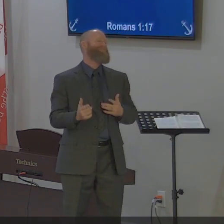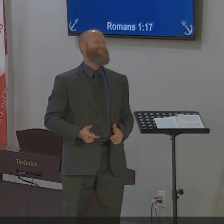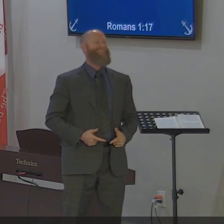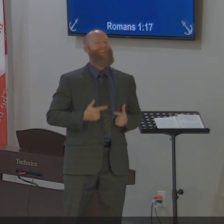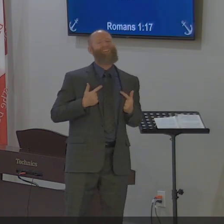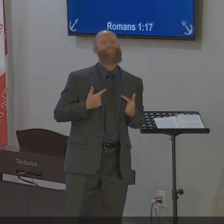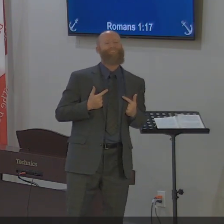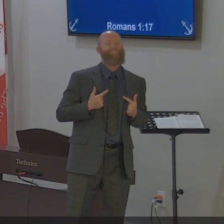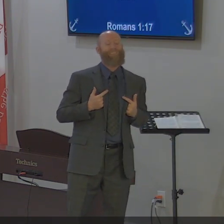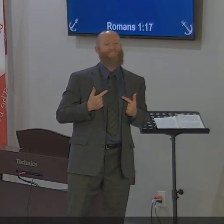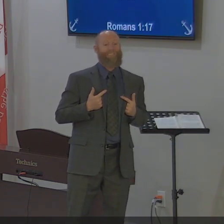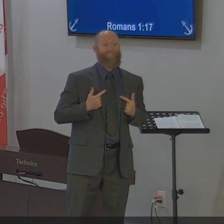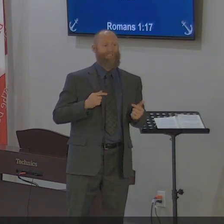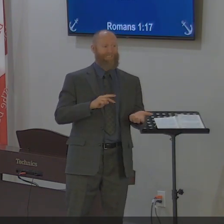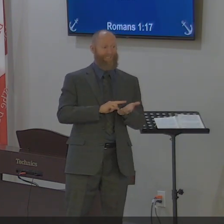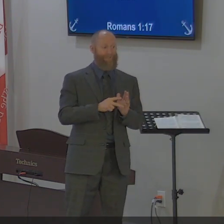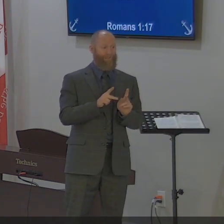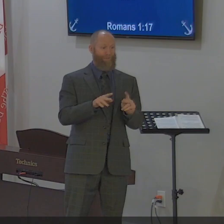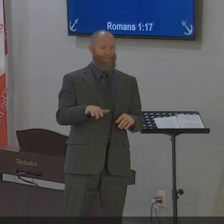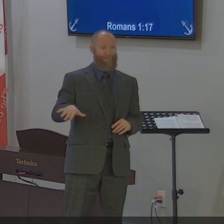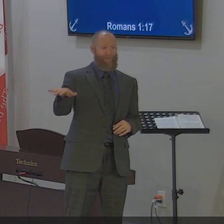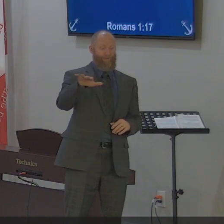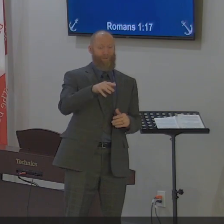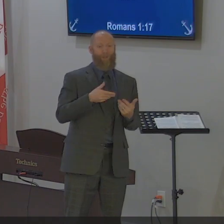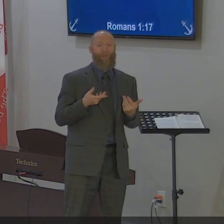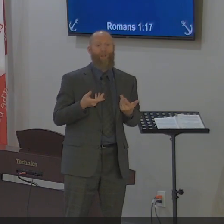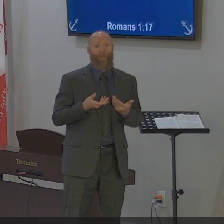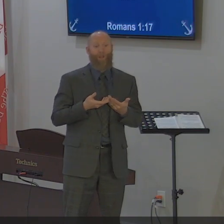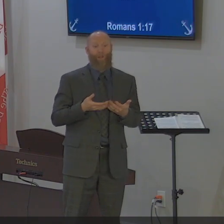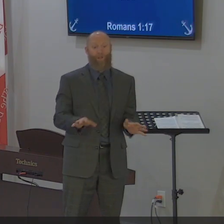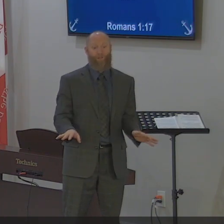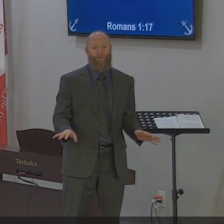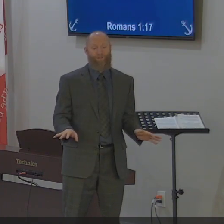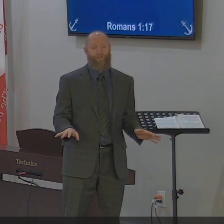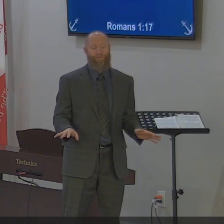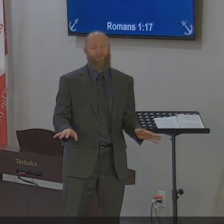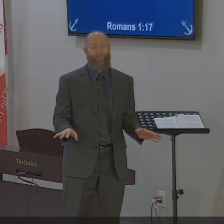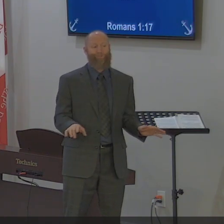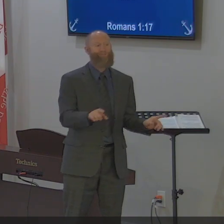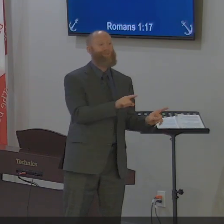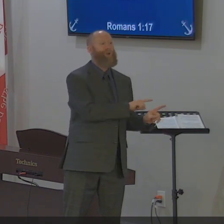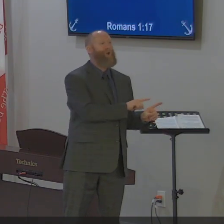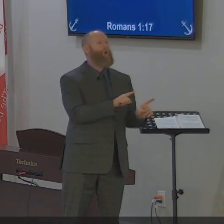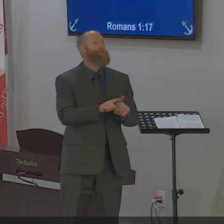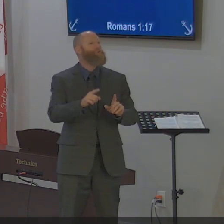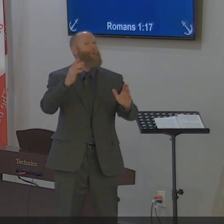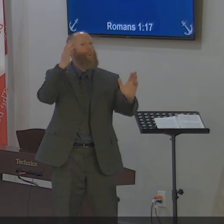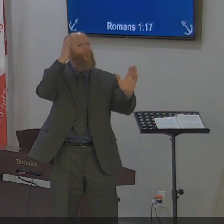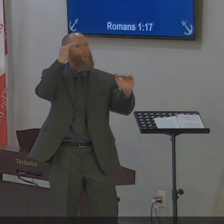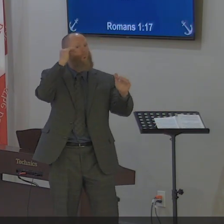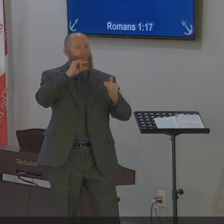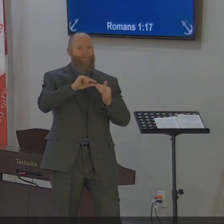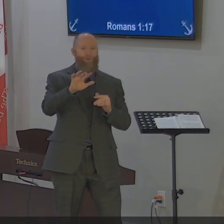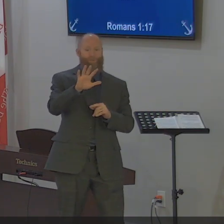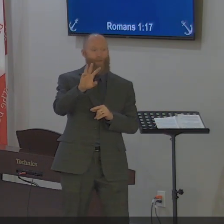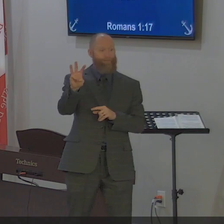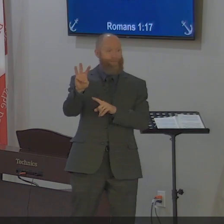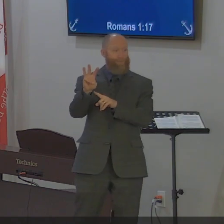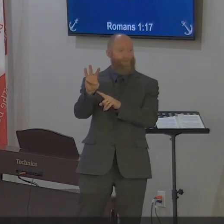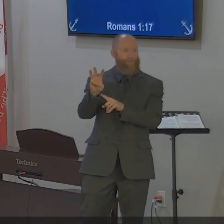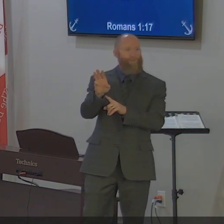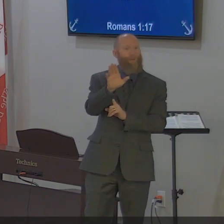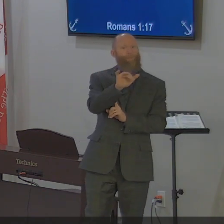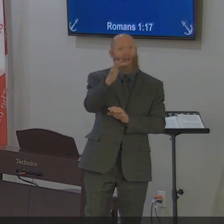Next is our hope. We can show the lost our faith in our hope. Look at verse 5 and 6. By